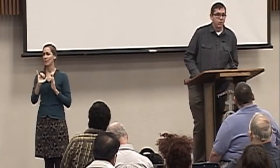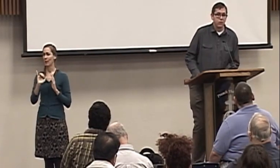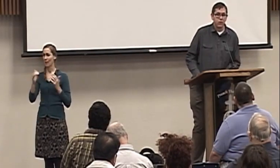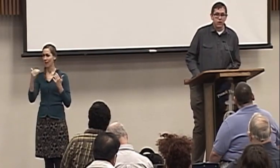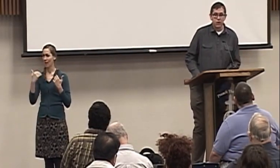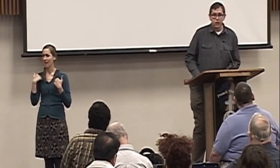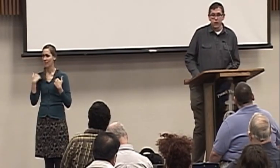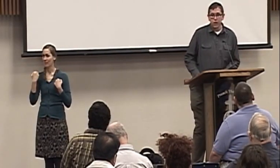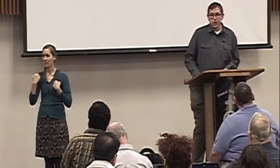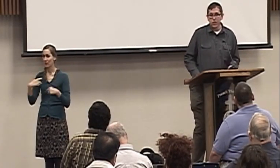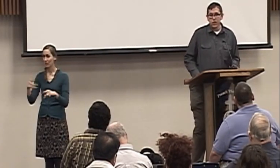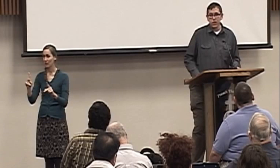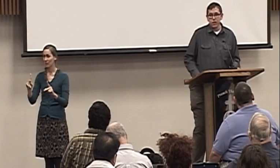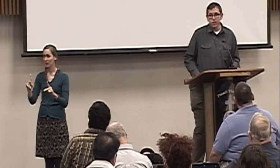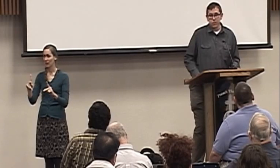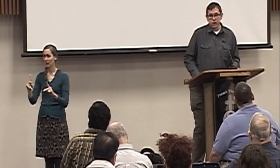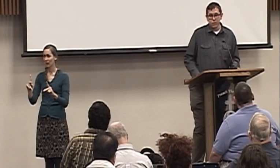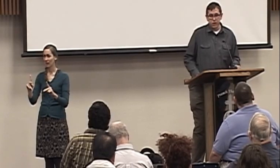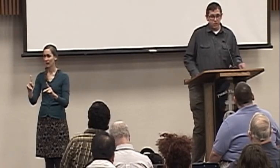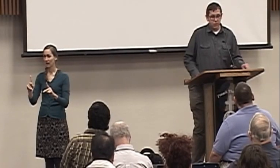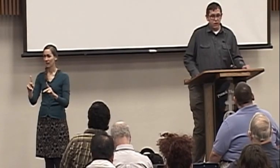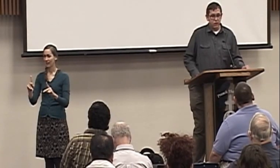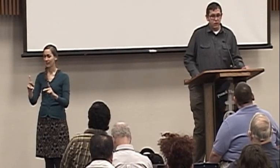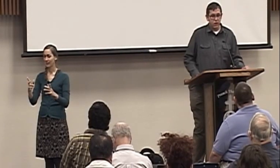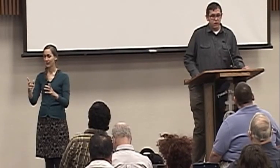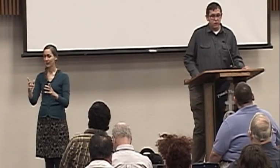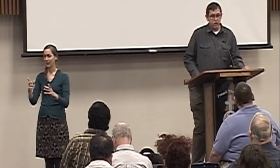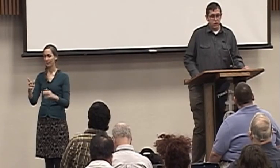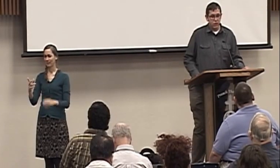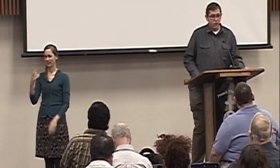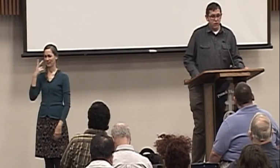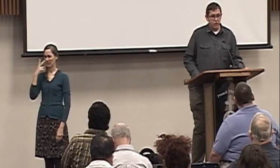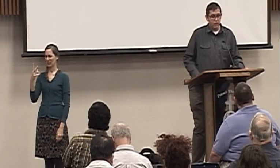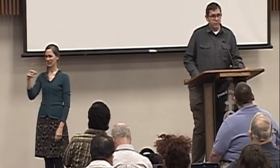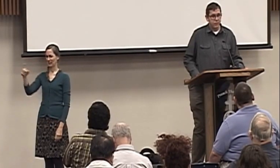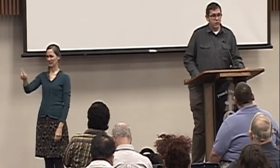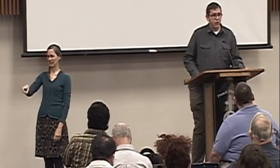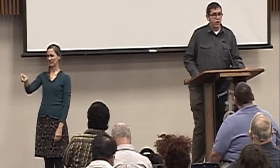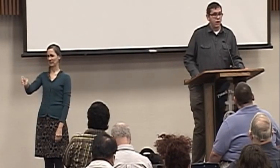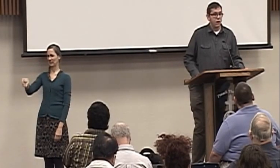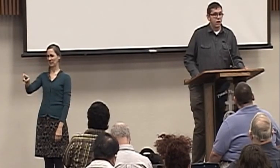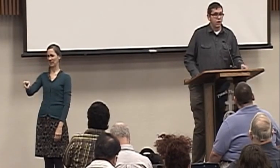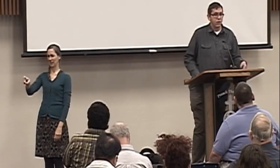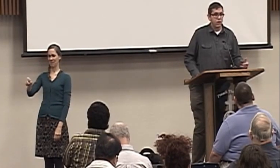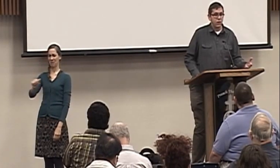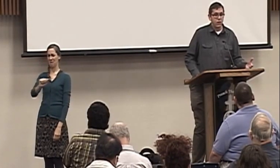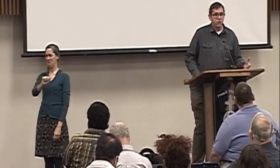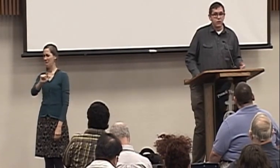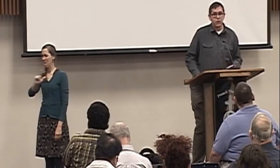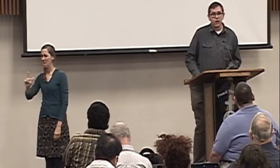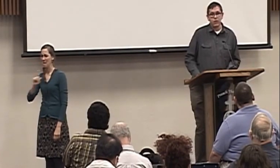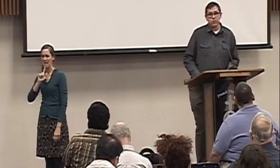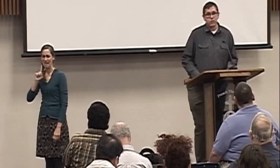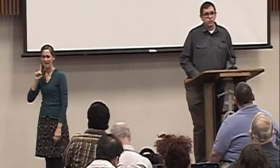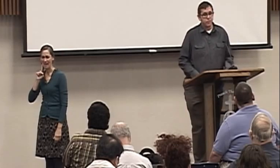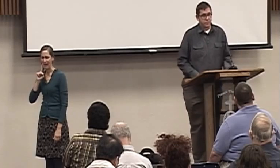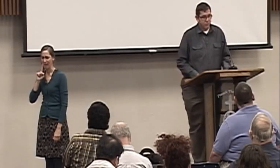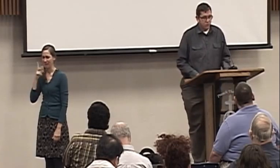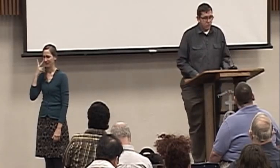for a need that we saw because of all the deaf there, a need for a deaf school.